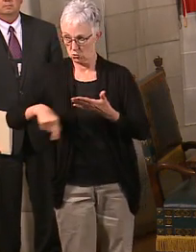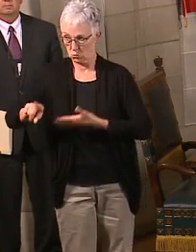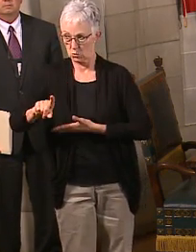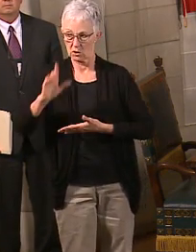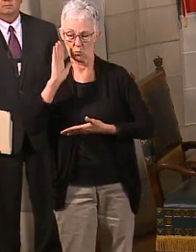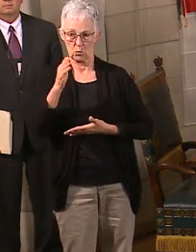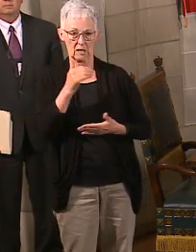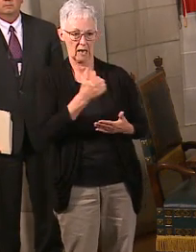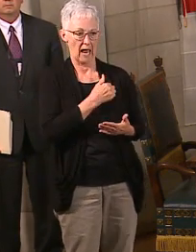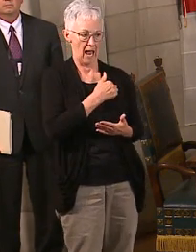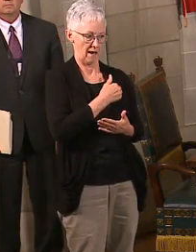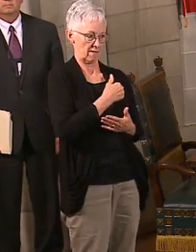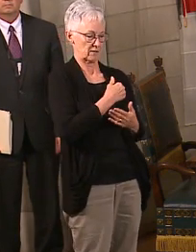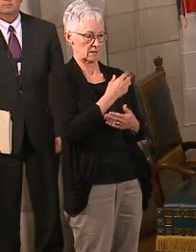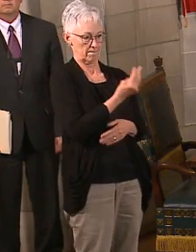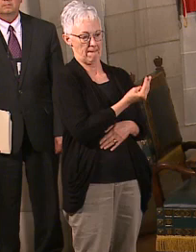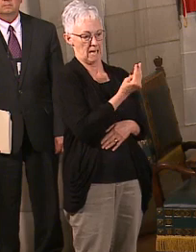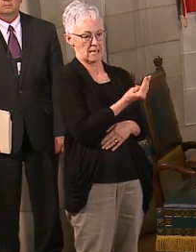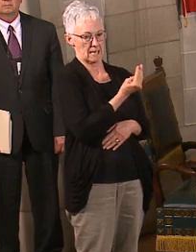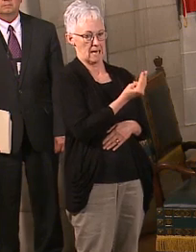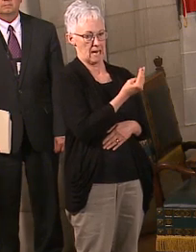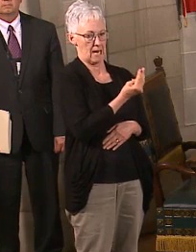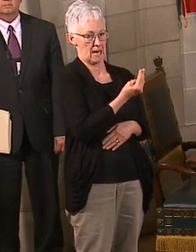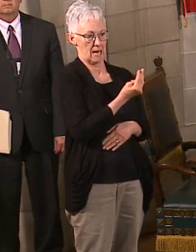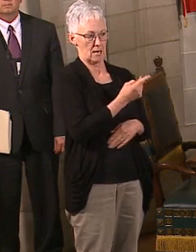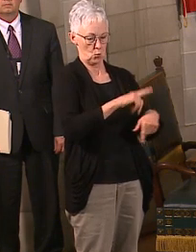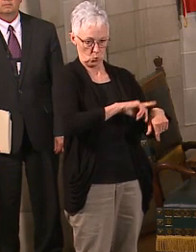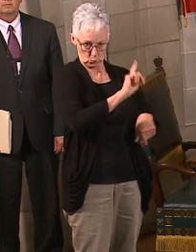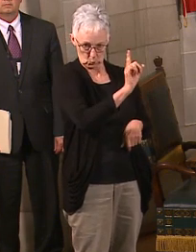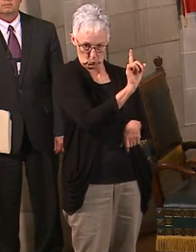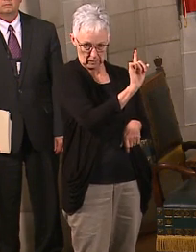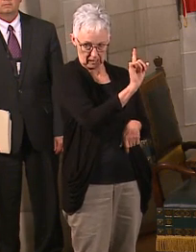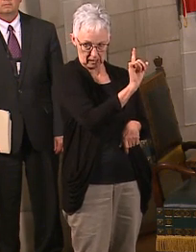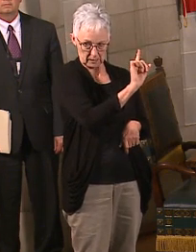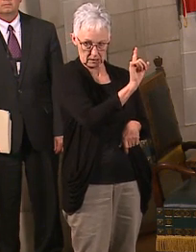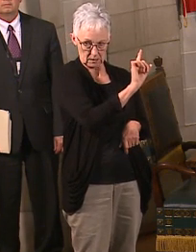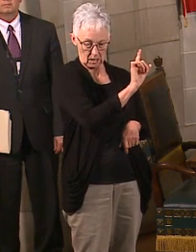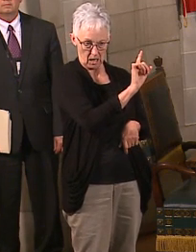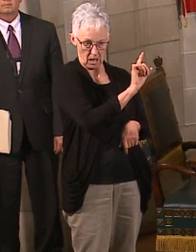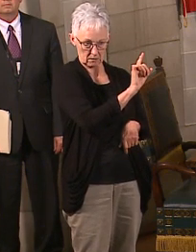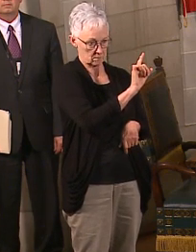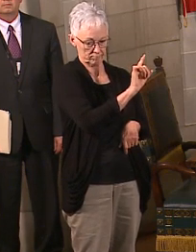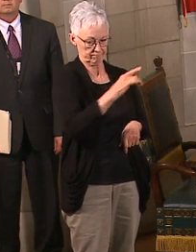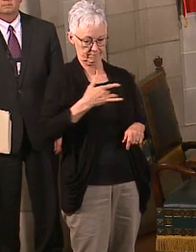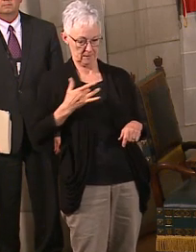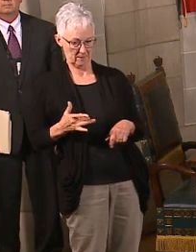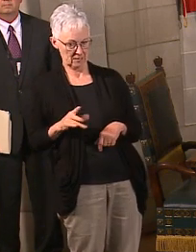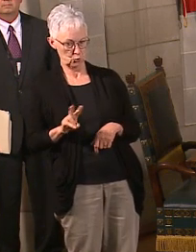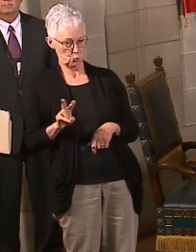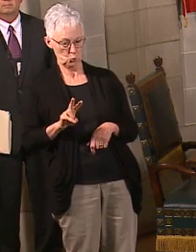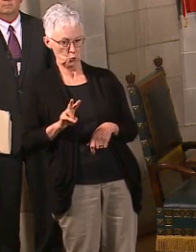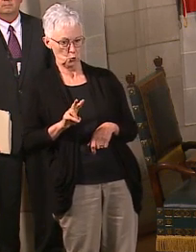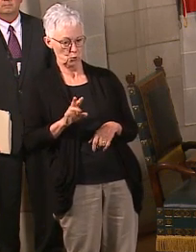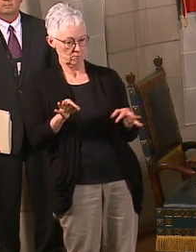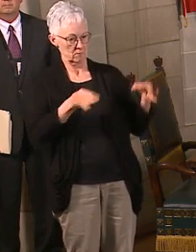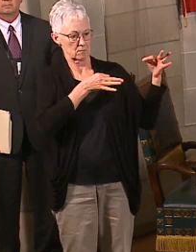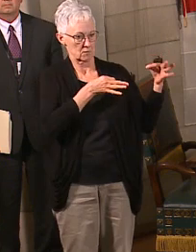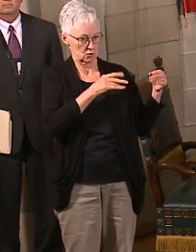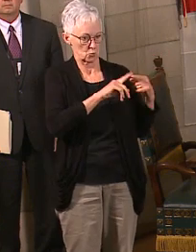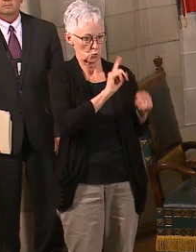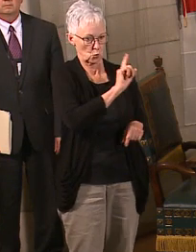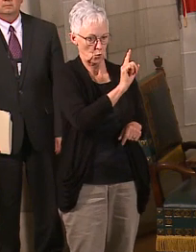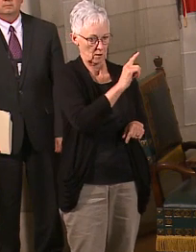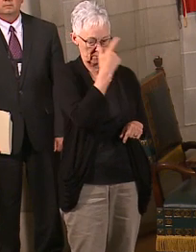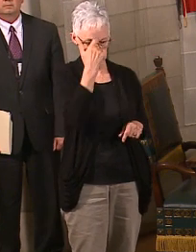Mondays at 1 p.m., which will be 1 p.m. Central Time, which will be a change from what we normally do at 2 p.m. Central Time. That is because I have my radio